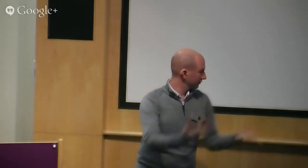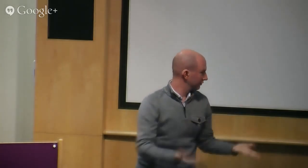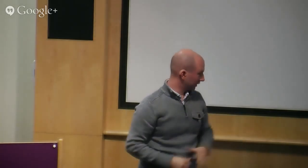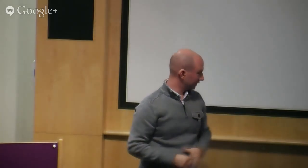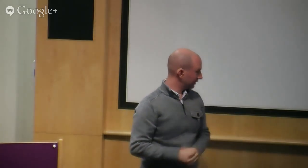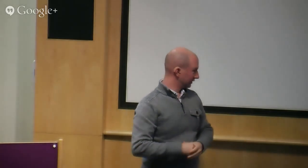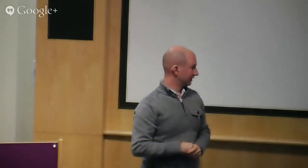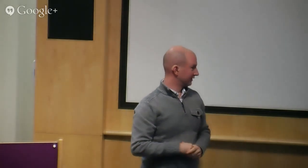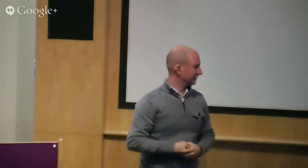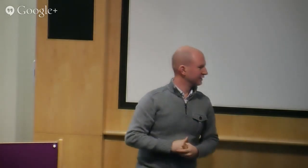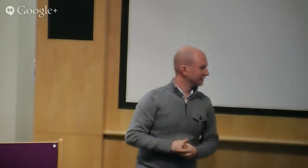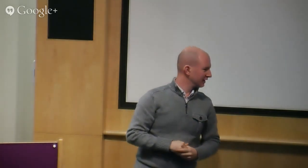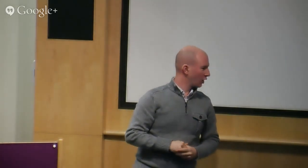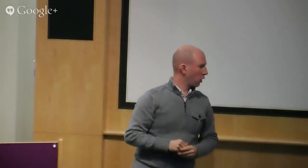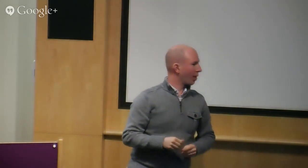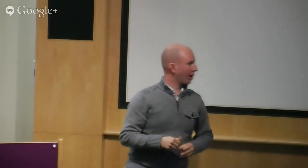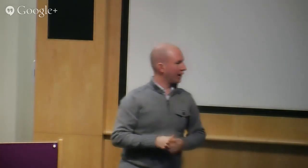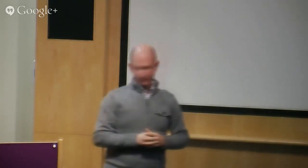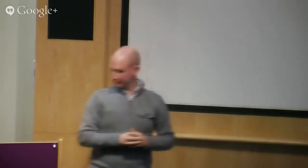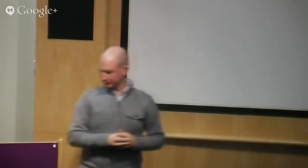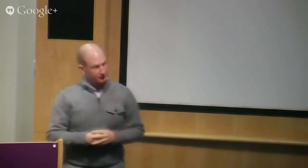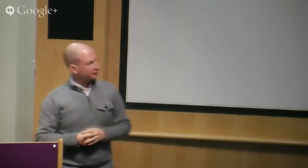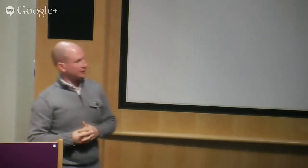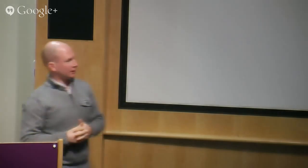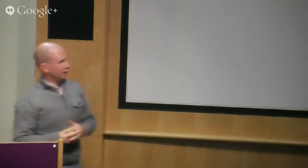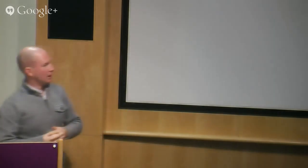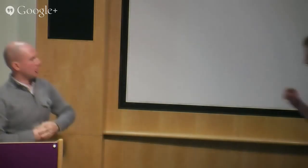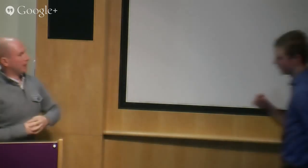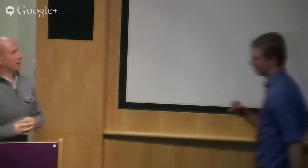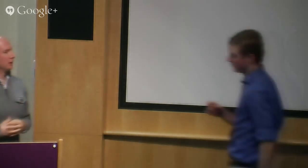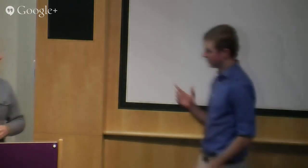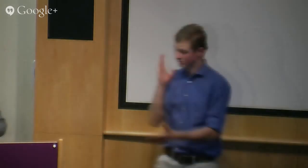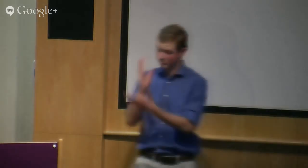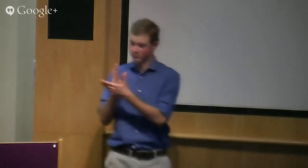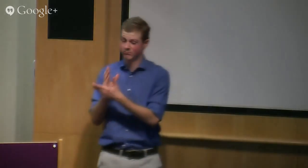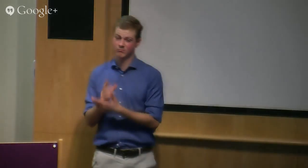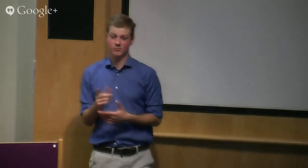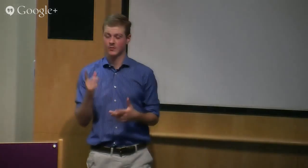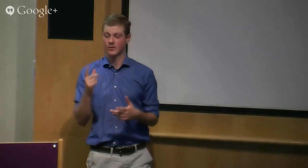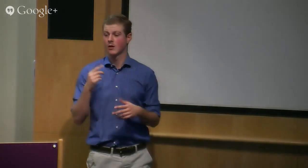BSL will be strengthened by enriching the language that we use with new lexical items.